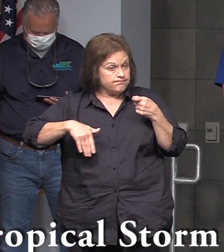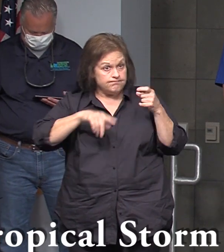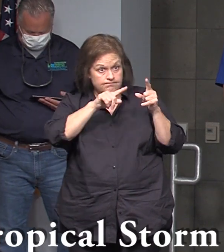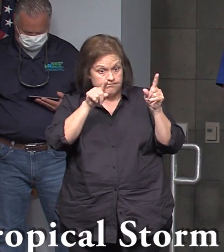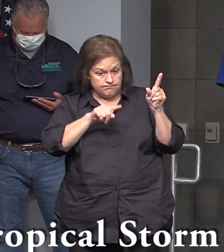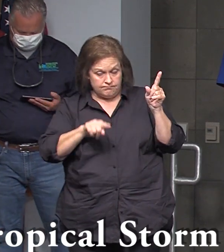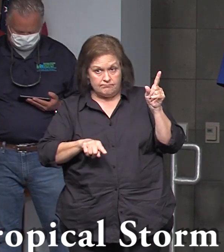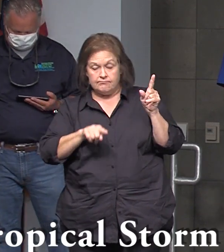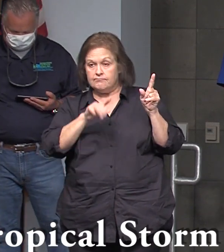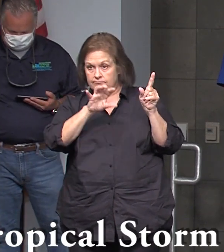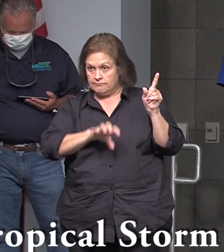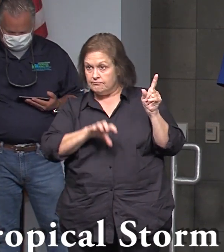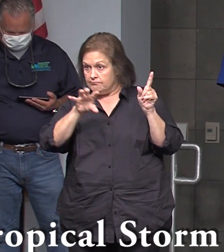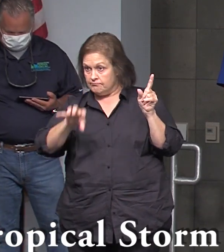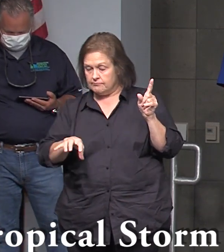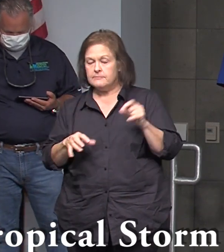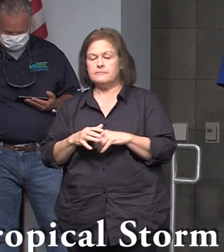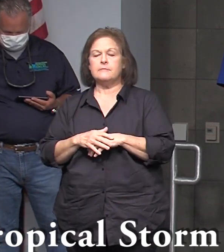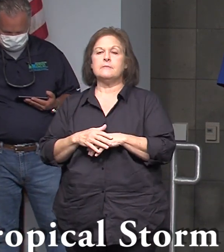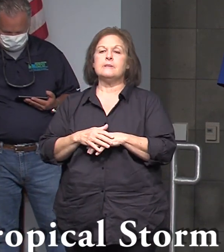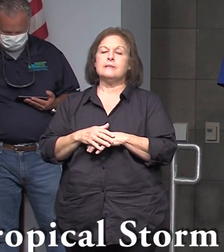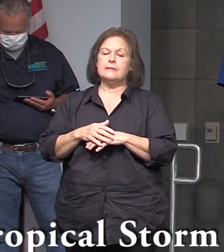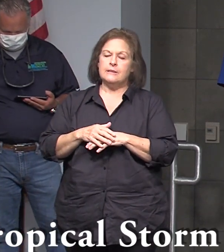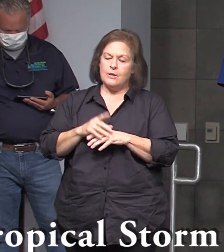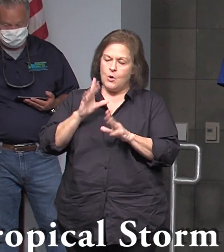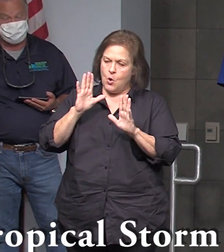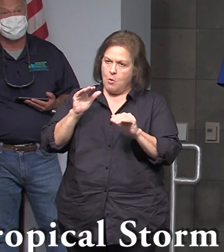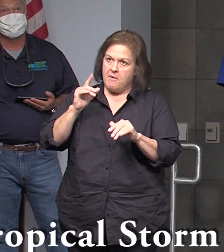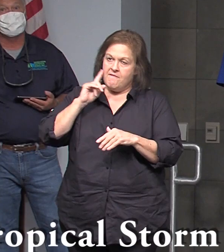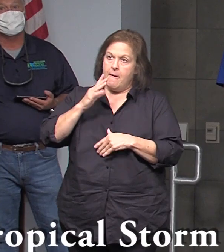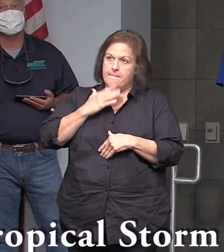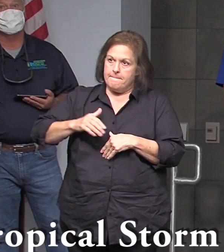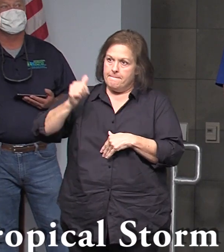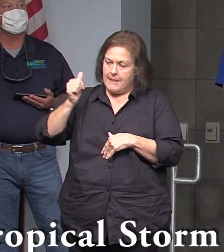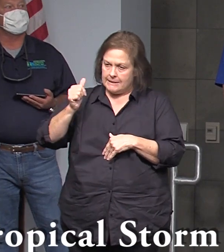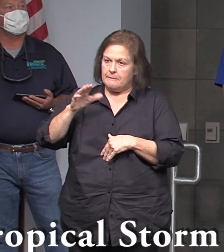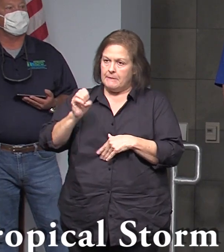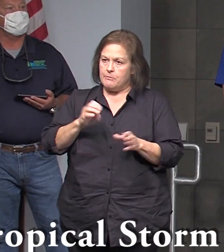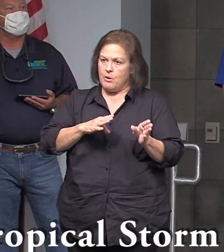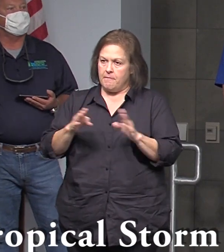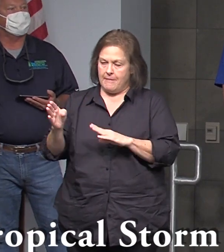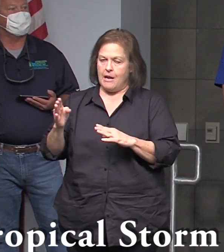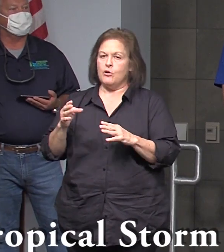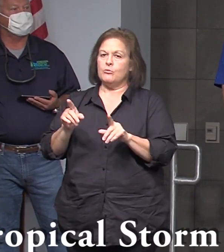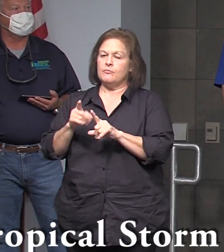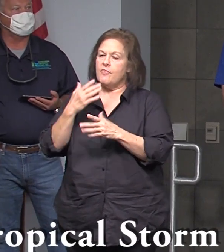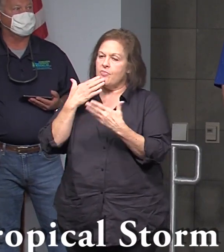Please continue to hope for the best, be prepared, and thank you very much.